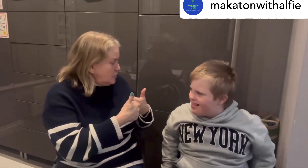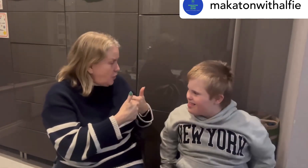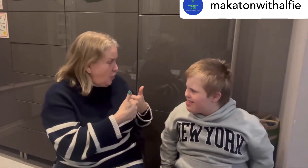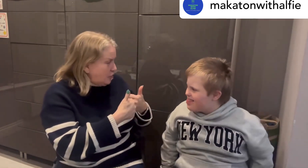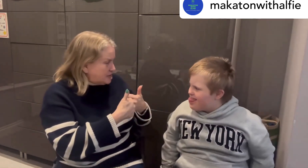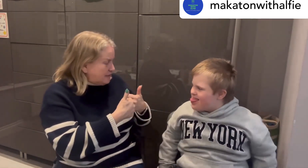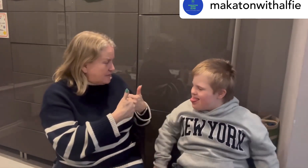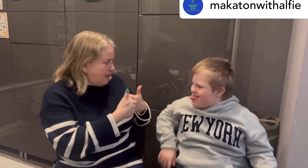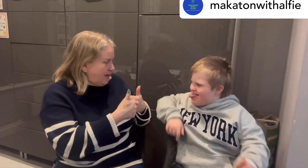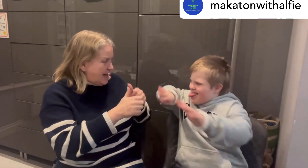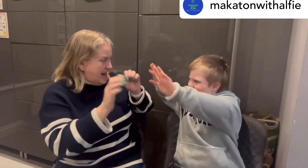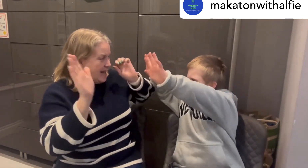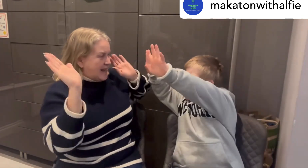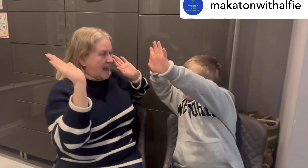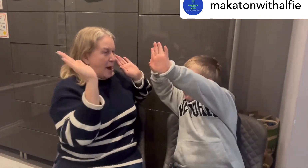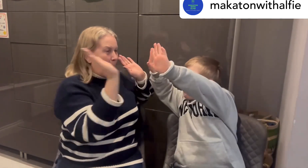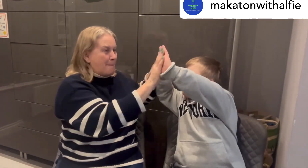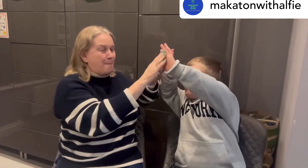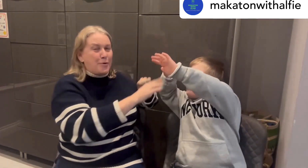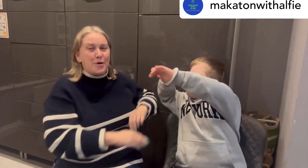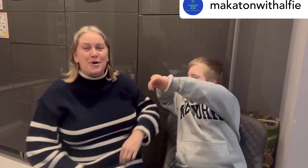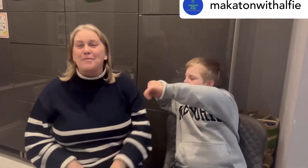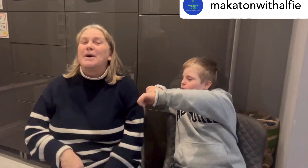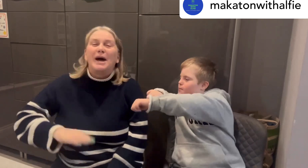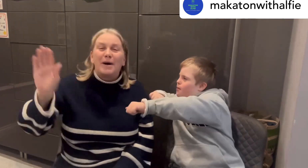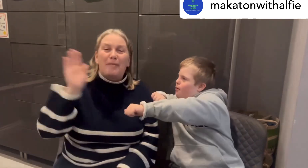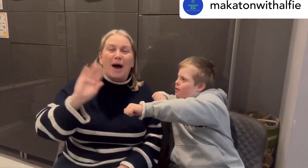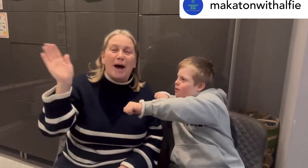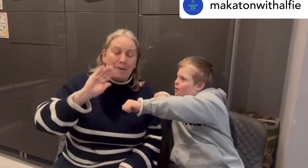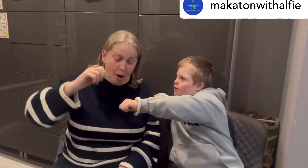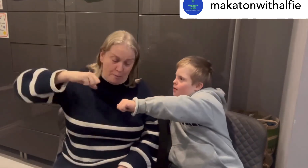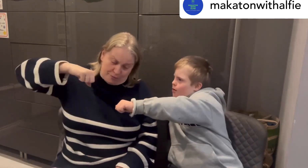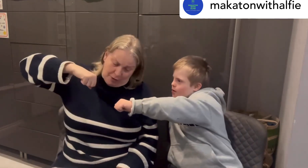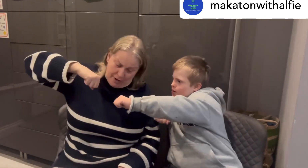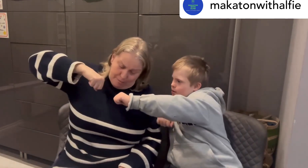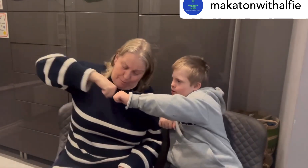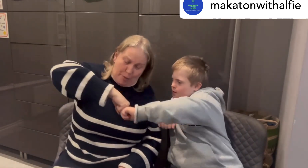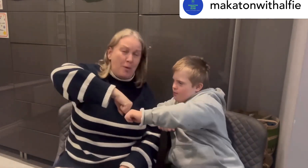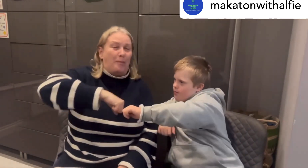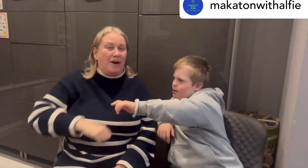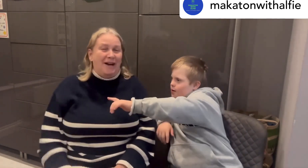awesome signing. Boom. Bye. Oh, sorry, boom.